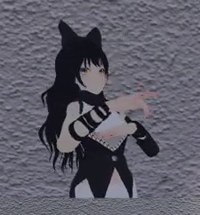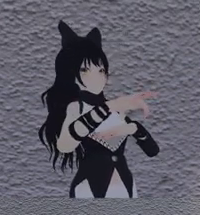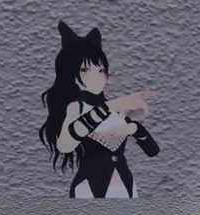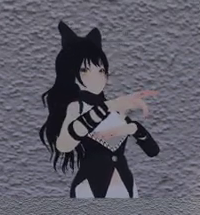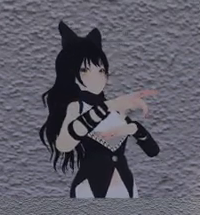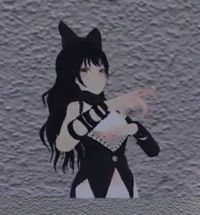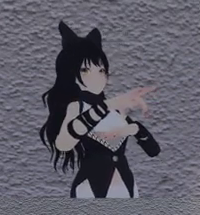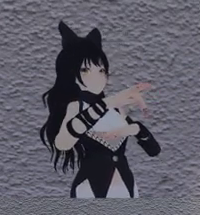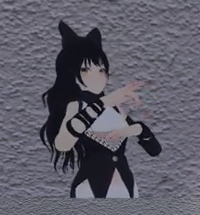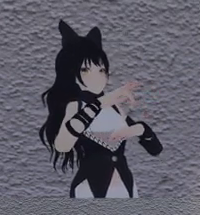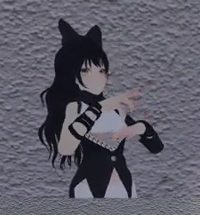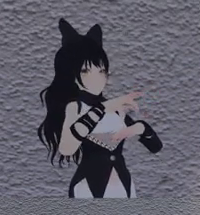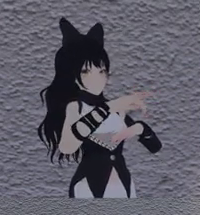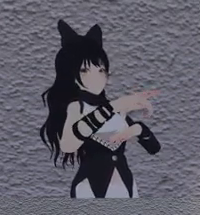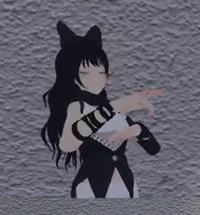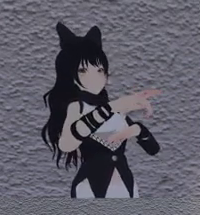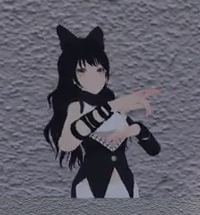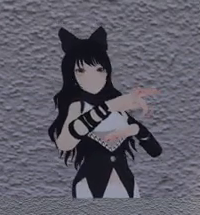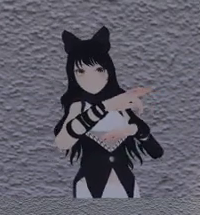Empty.